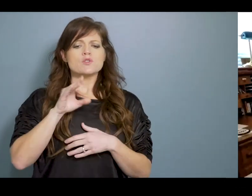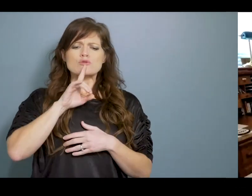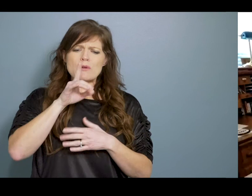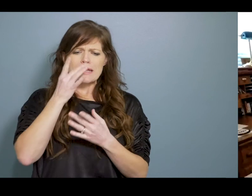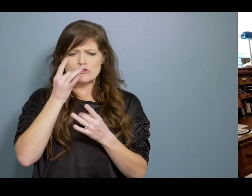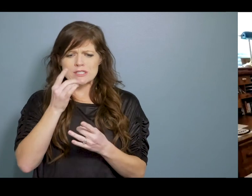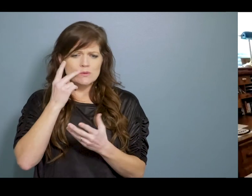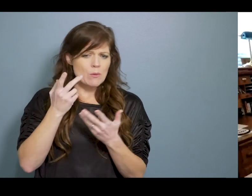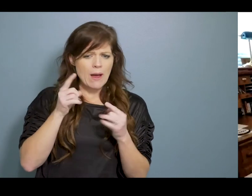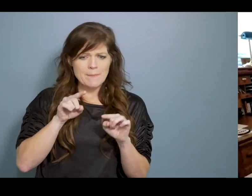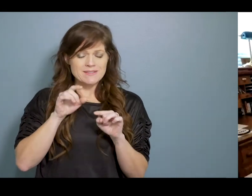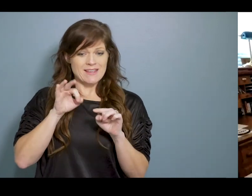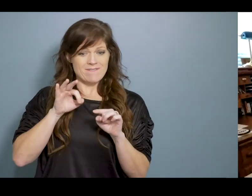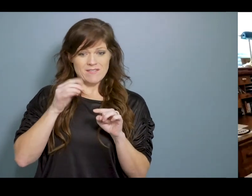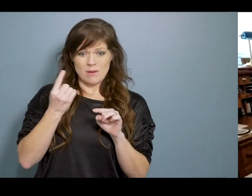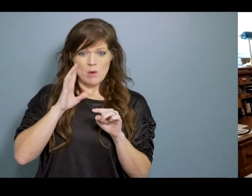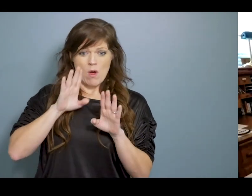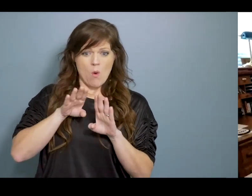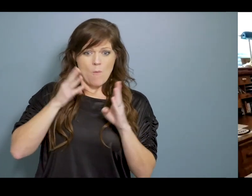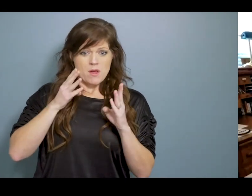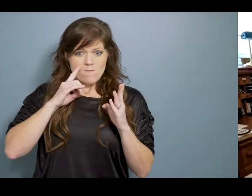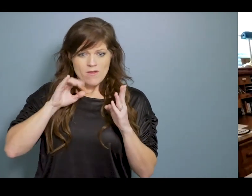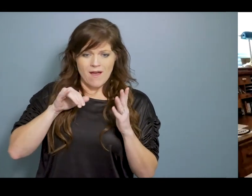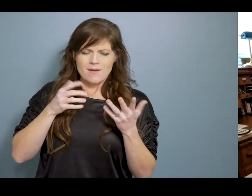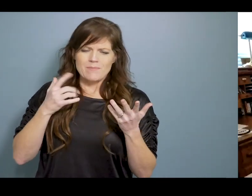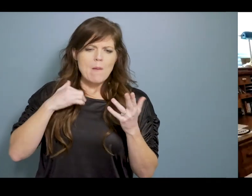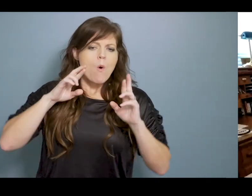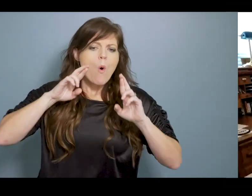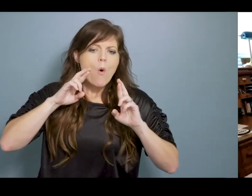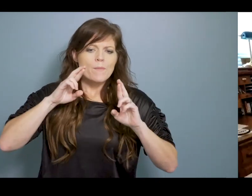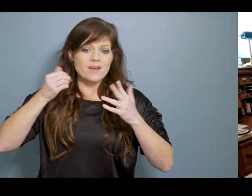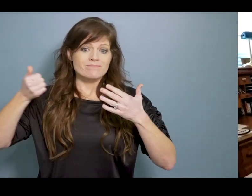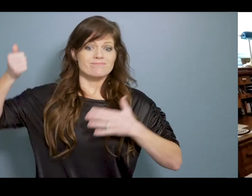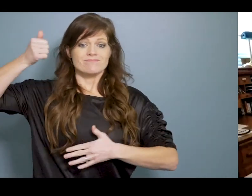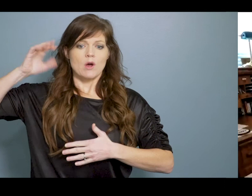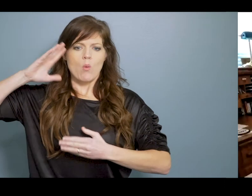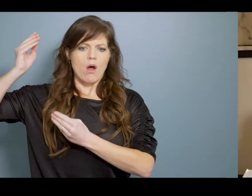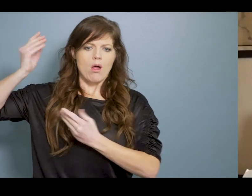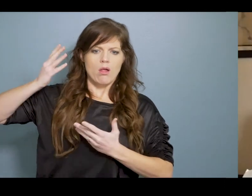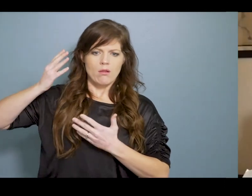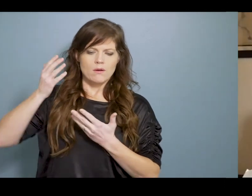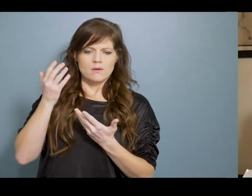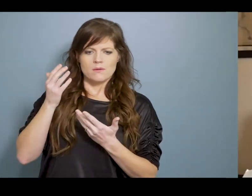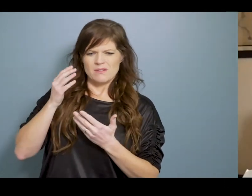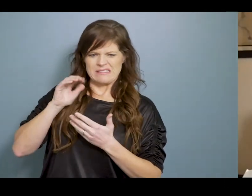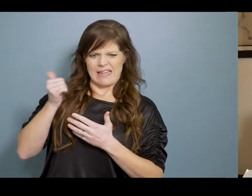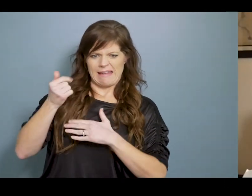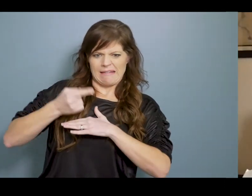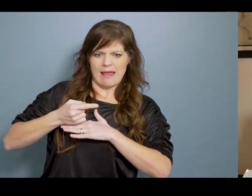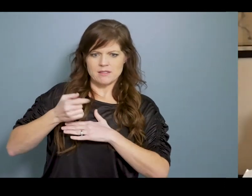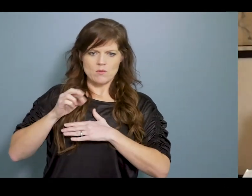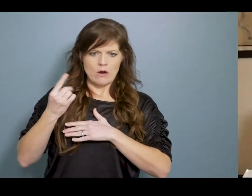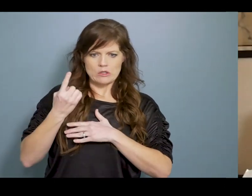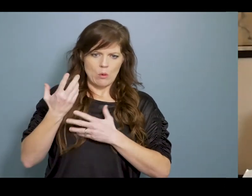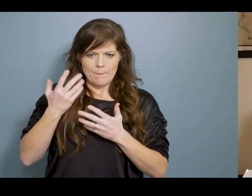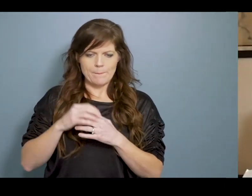or something, this would open back up. I'm hoping we have clarification in the next week to 10 days. Very good. One